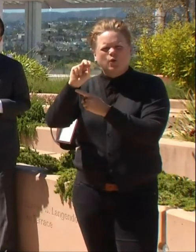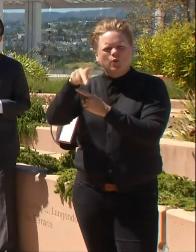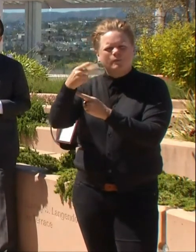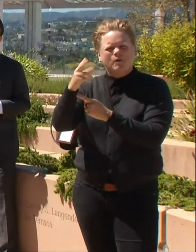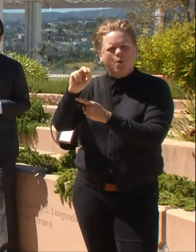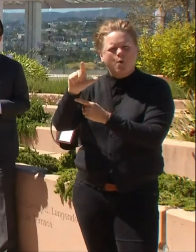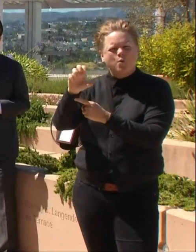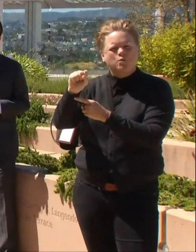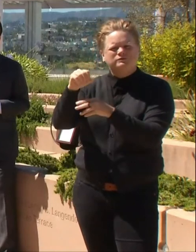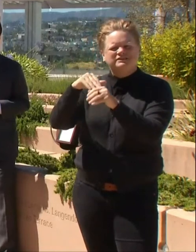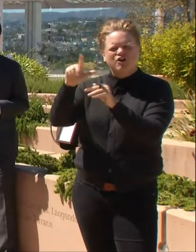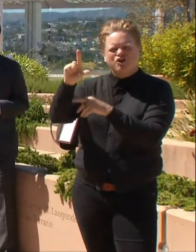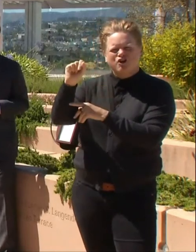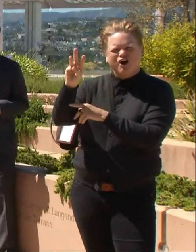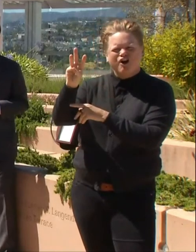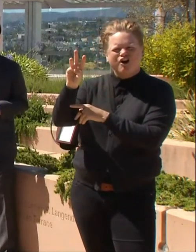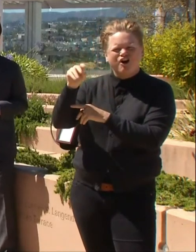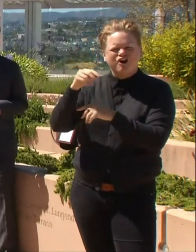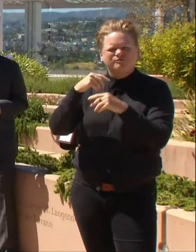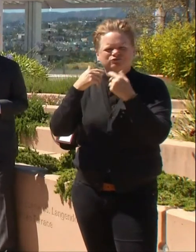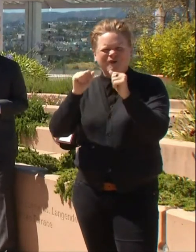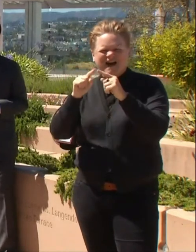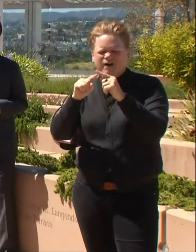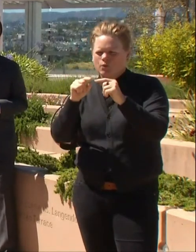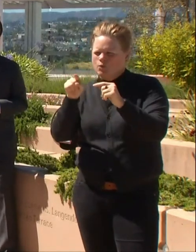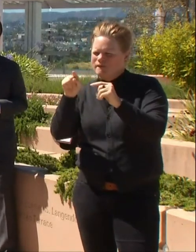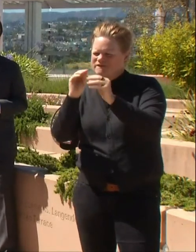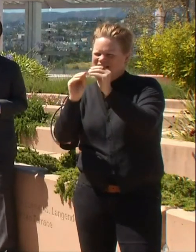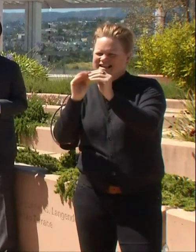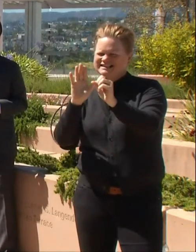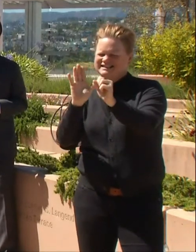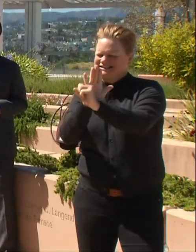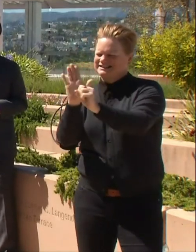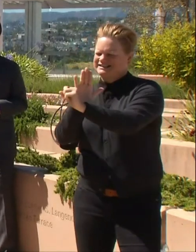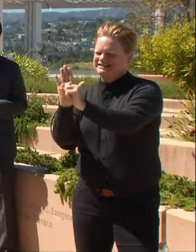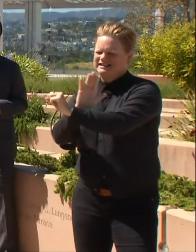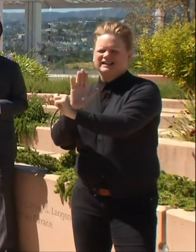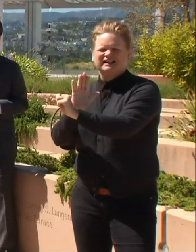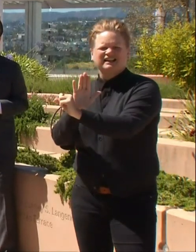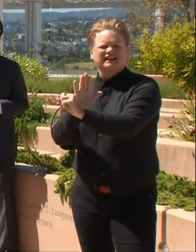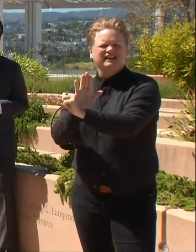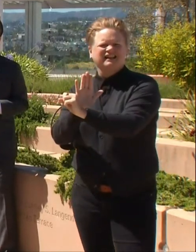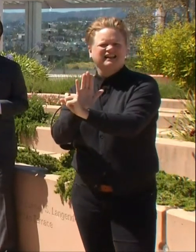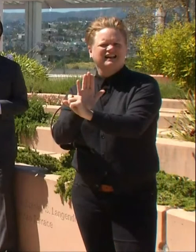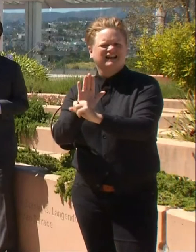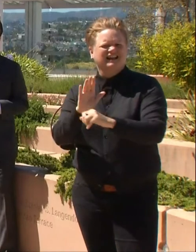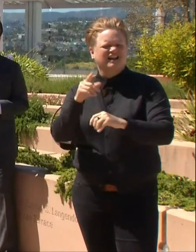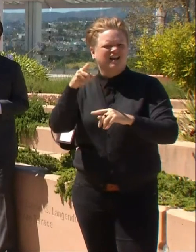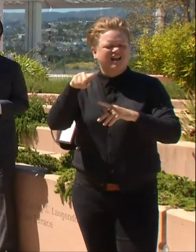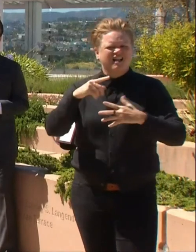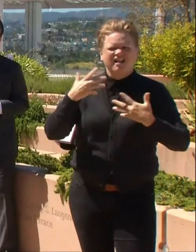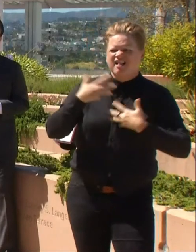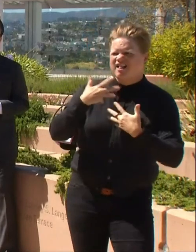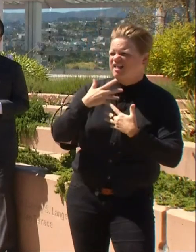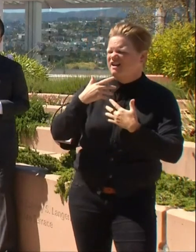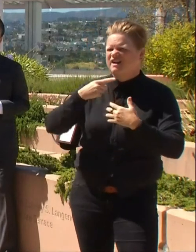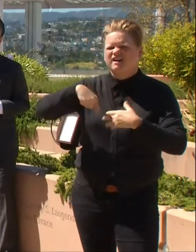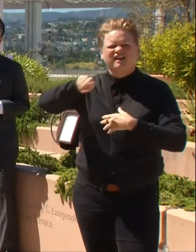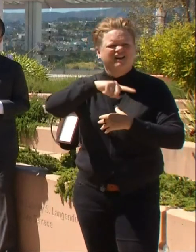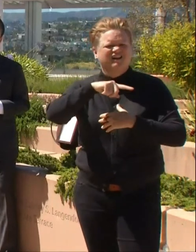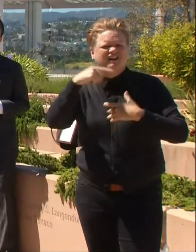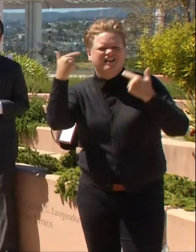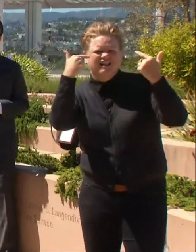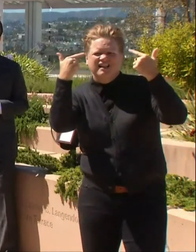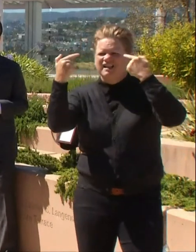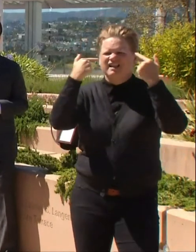of our children, is one where they don't have to fear being shot in school, where they don't have to fear being shot in the street, because we don't give up, because we